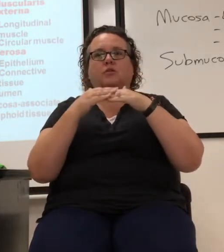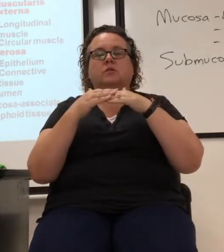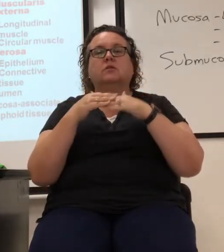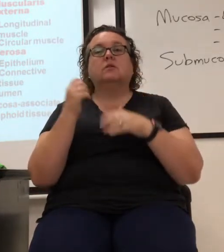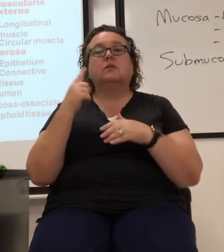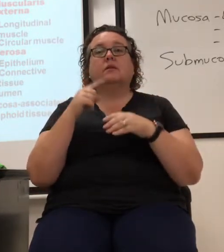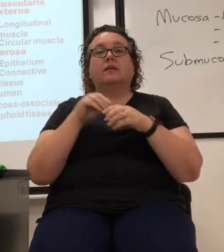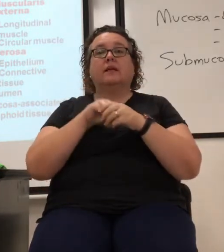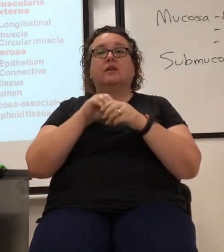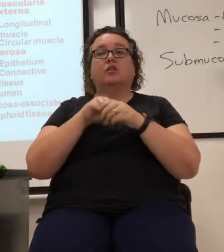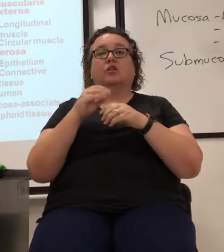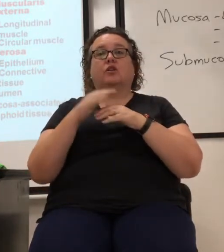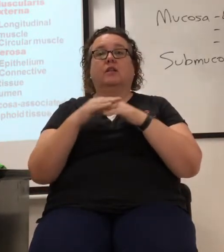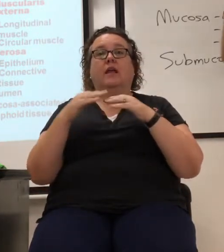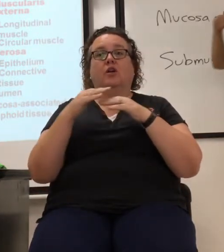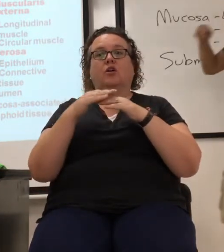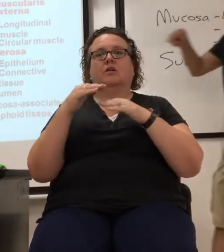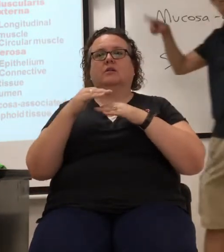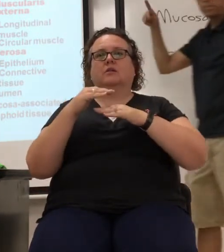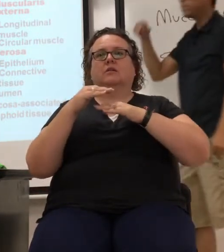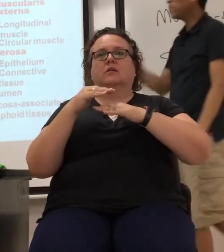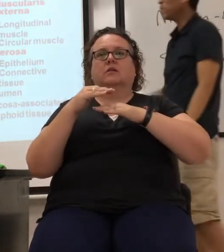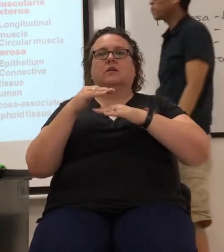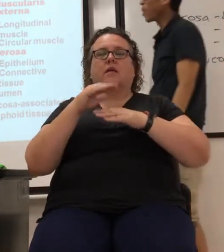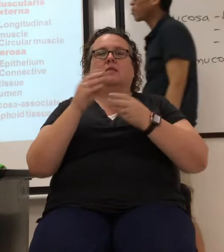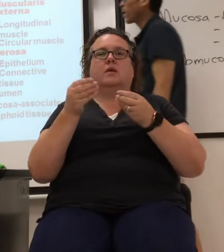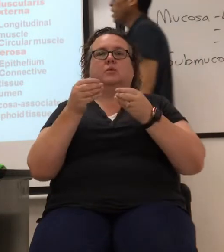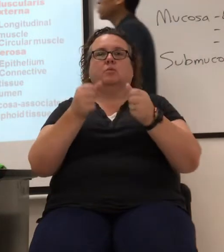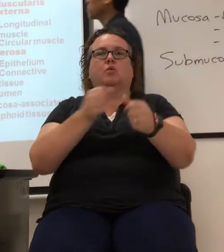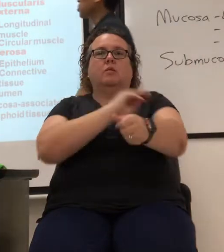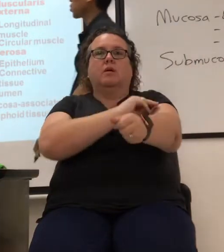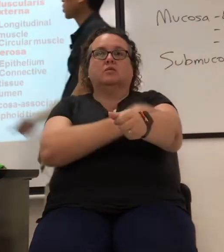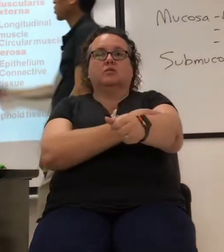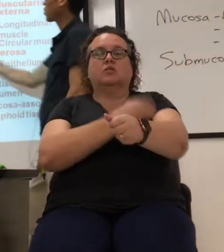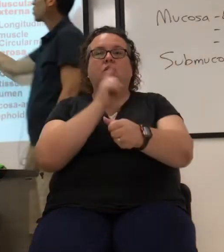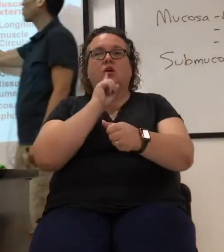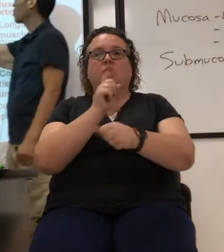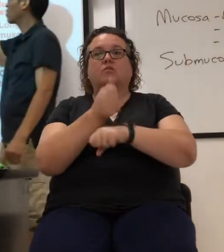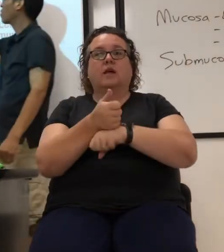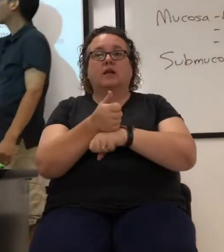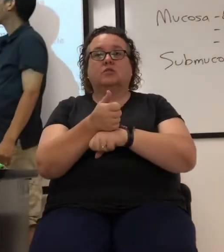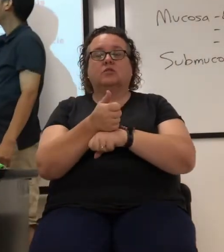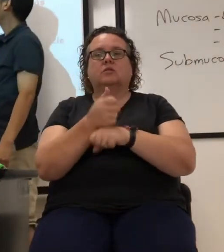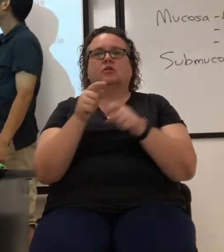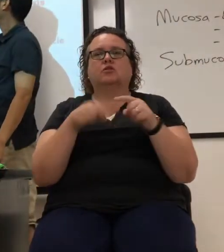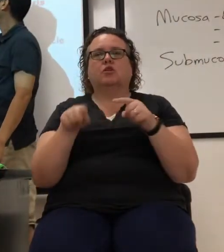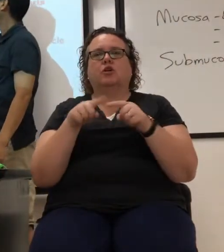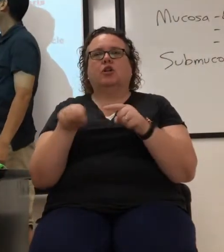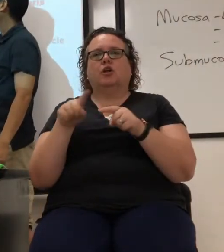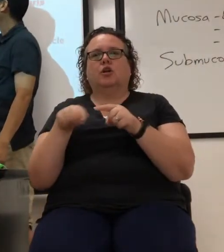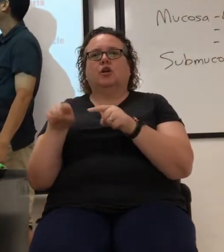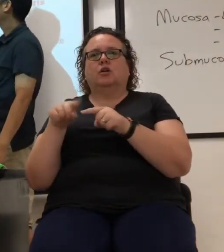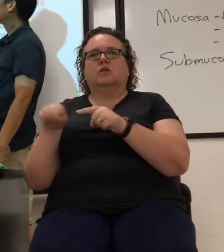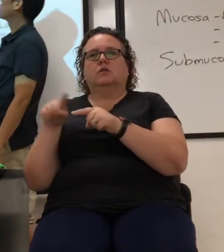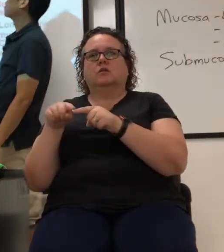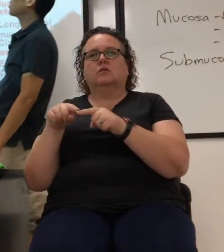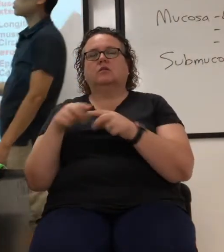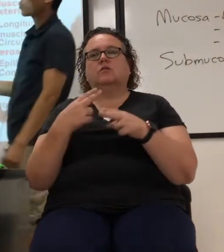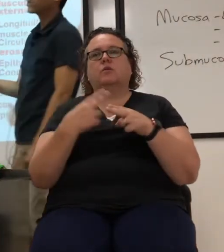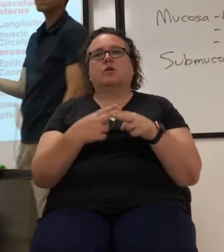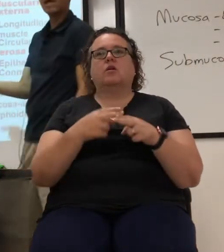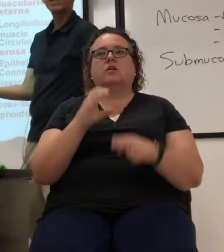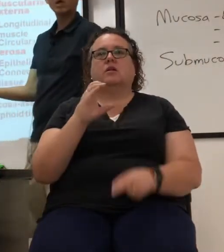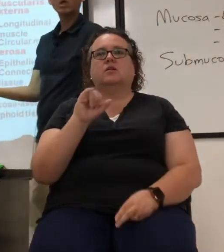The inner layer, the smooth muscles, are arranged circular. So call it